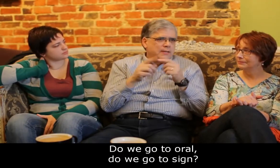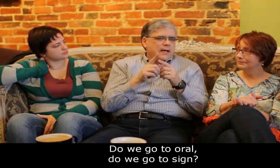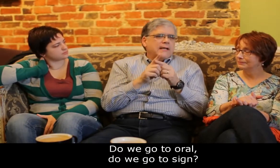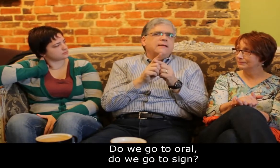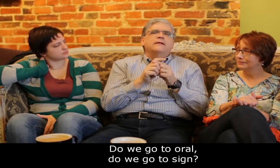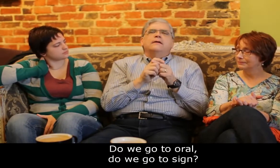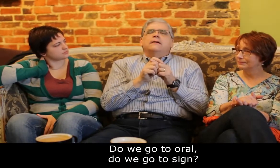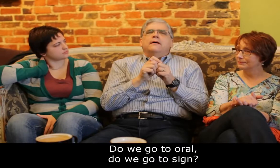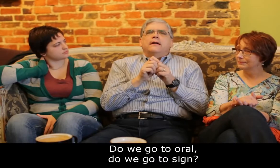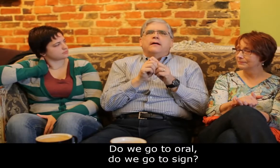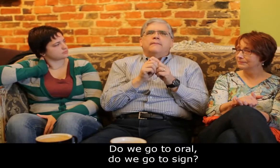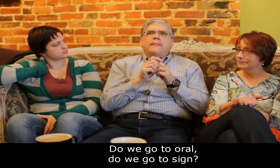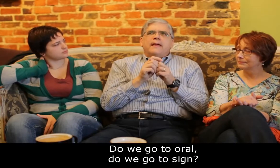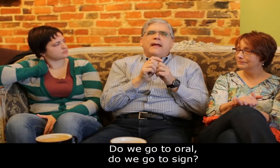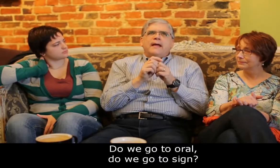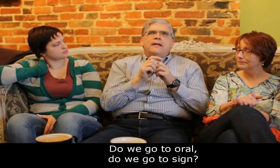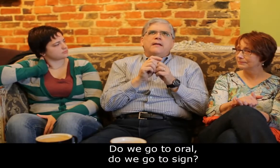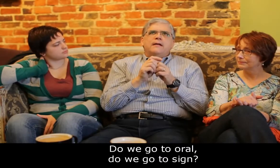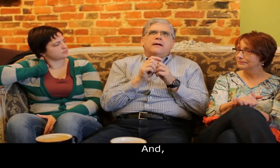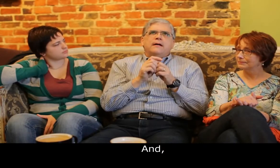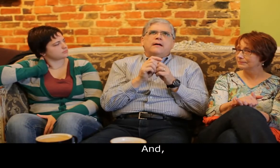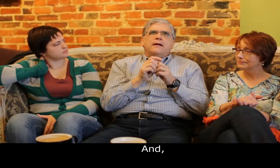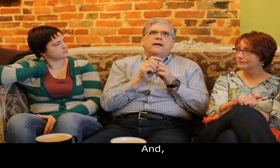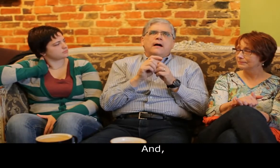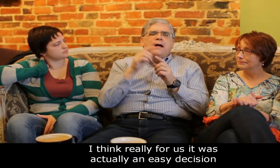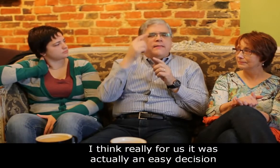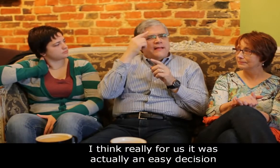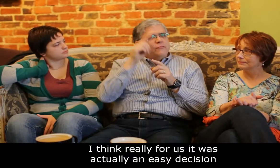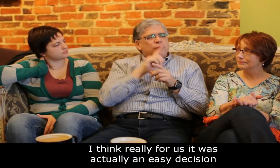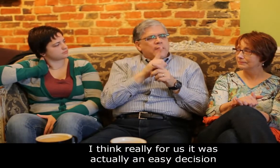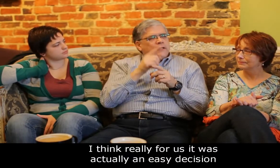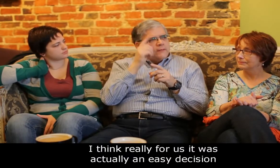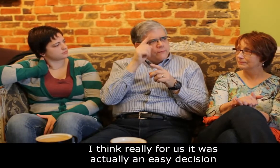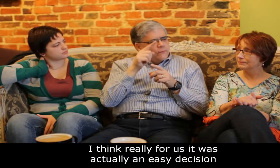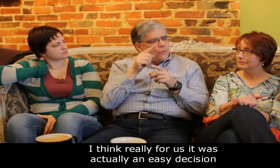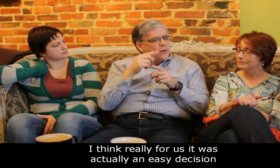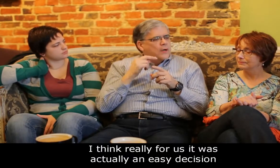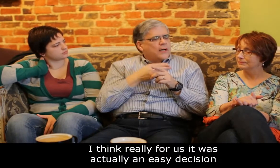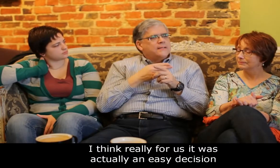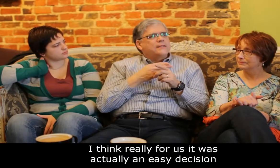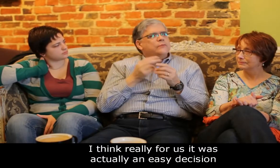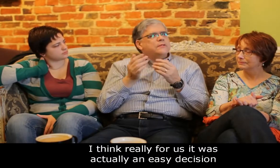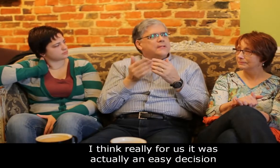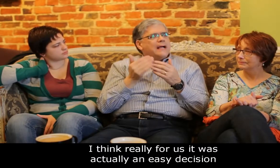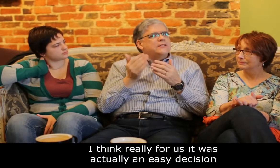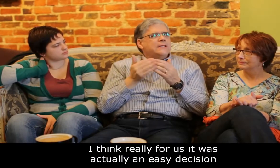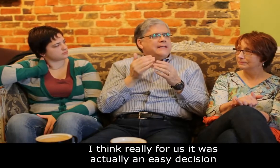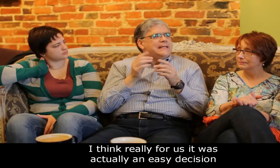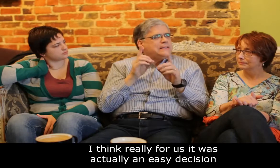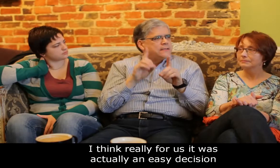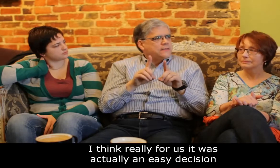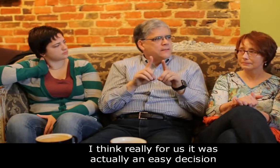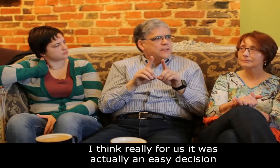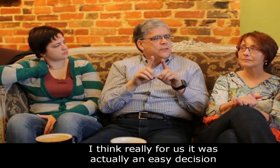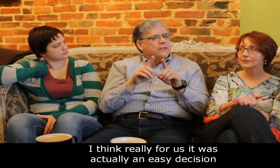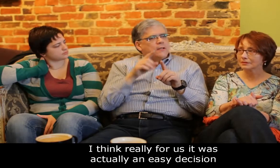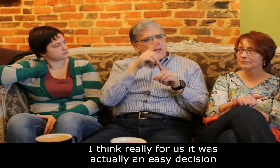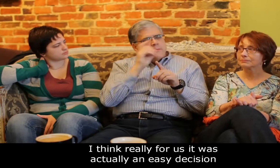sign? And I think really for us it was actually an easy decision,